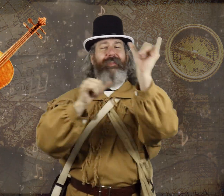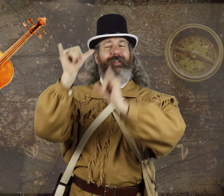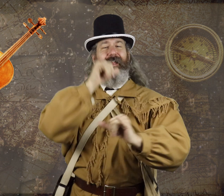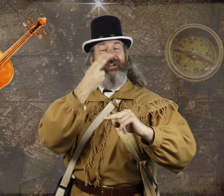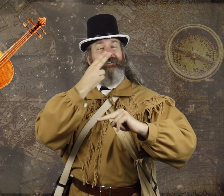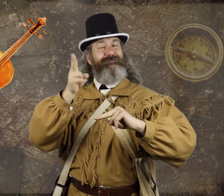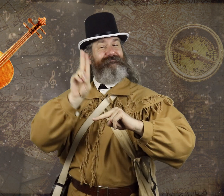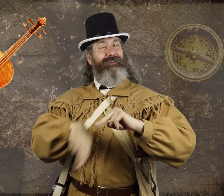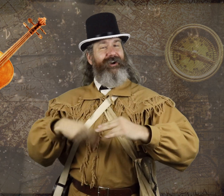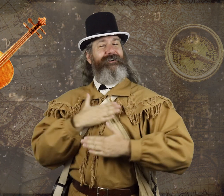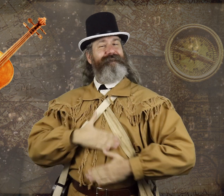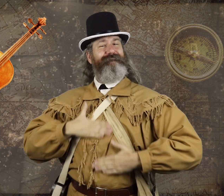into the night.